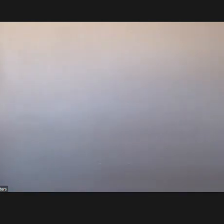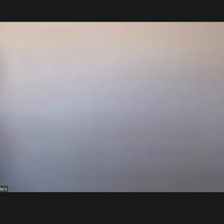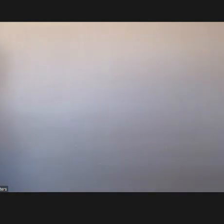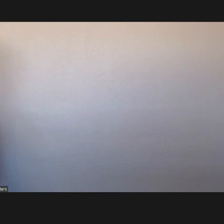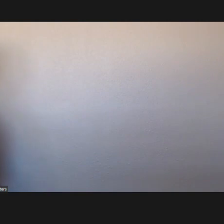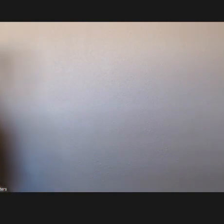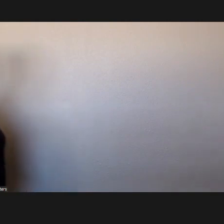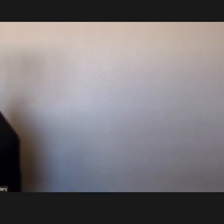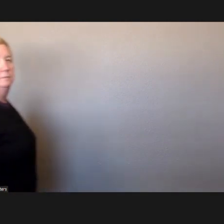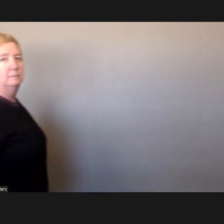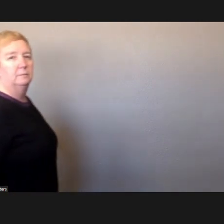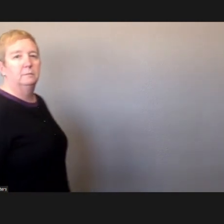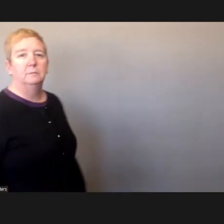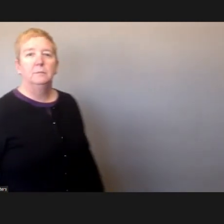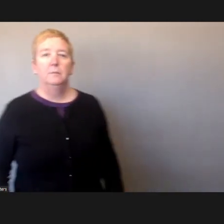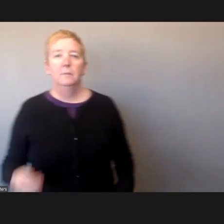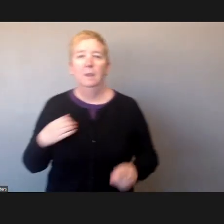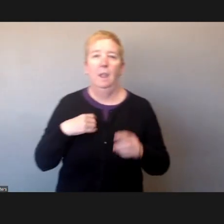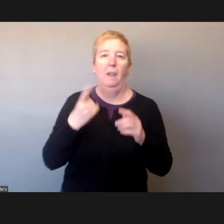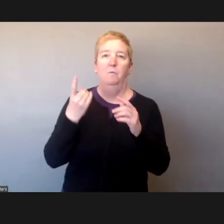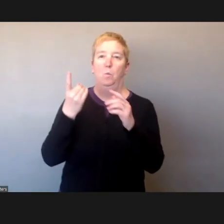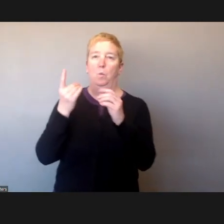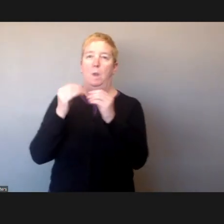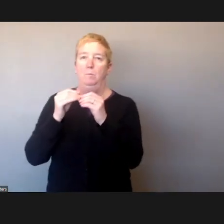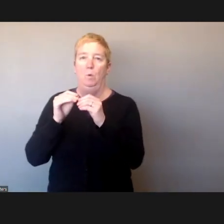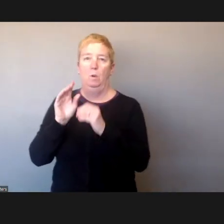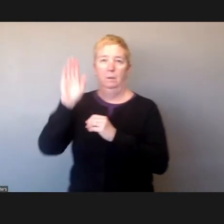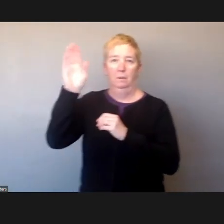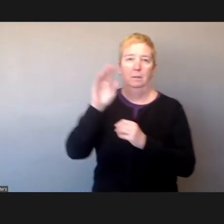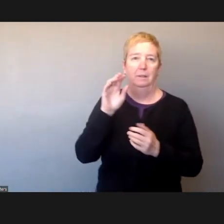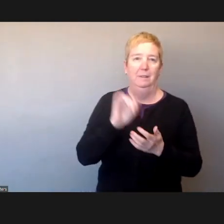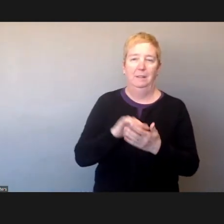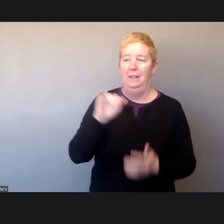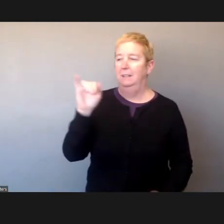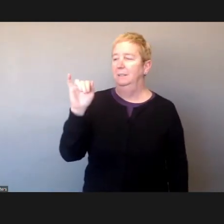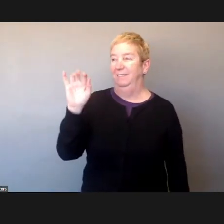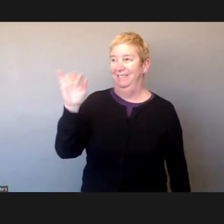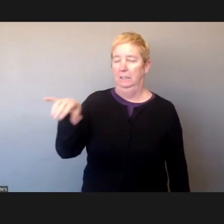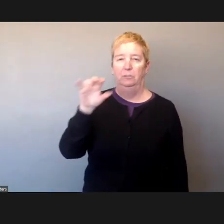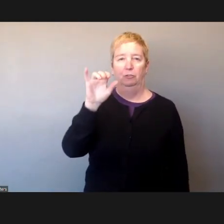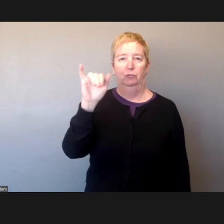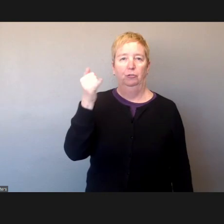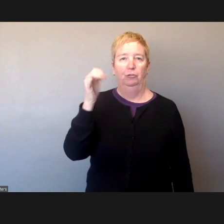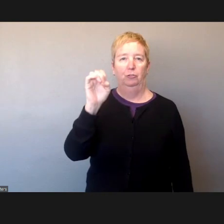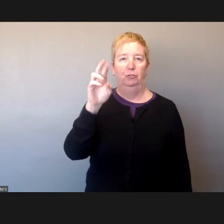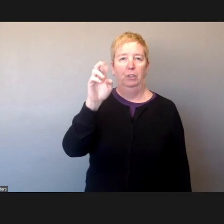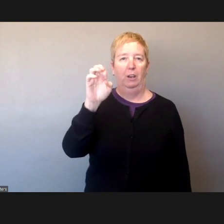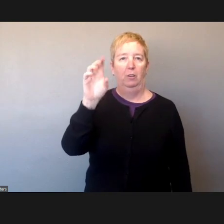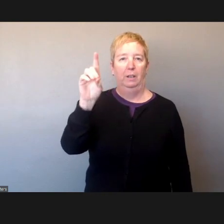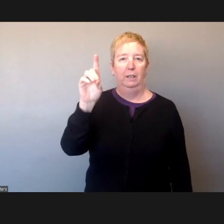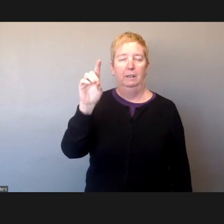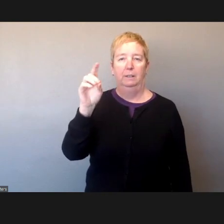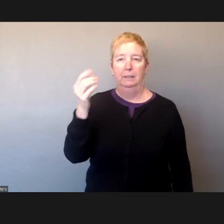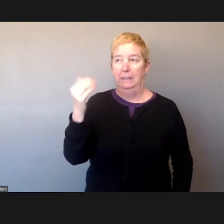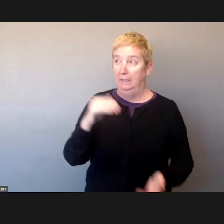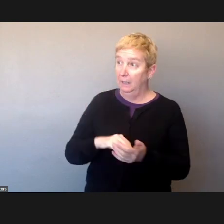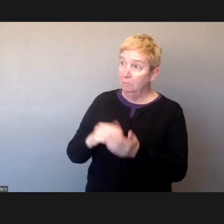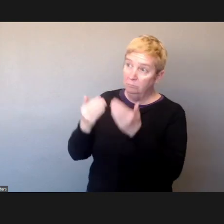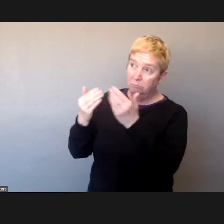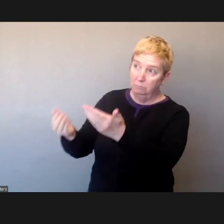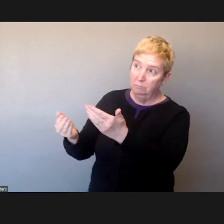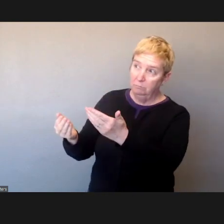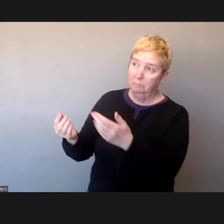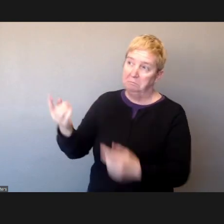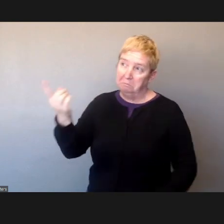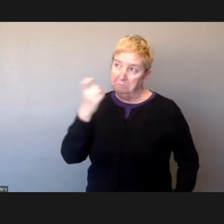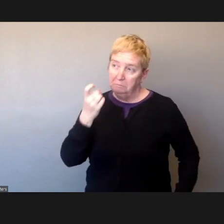All right, we have one last hand up, and that's Jared. Jared, you should be able to